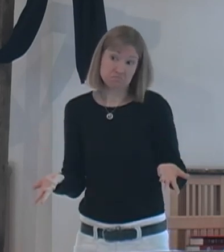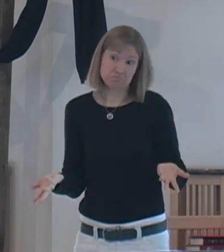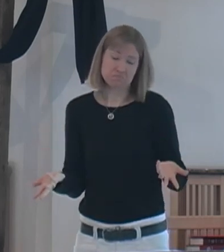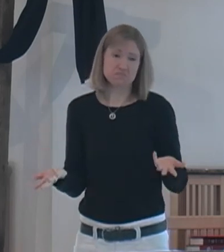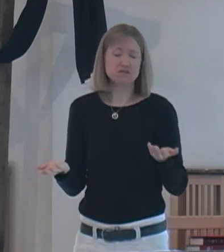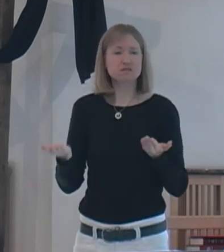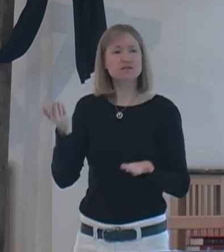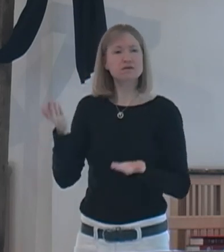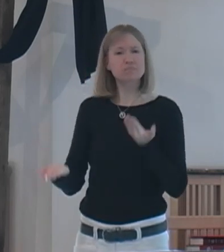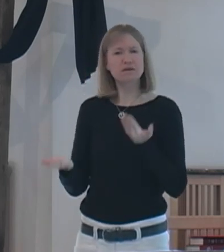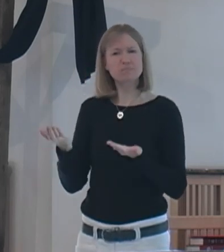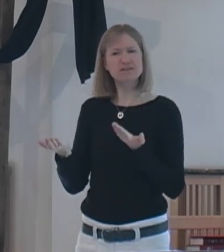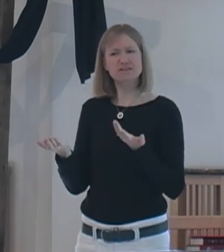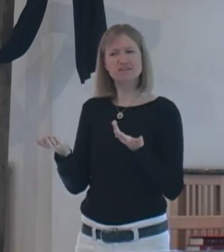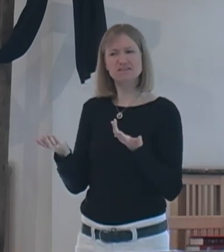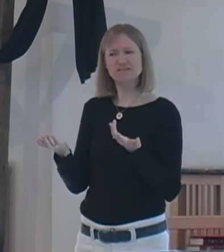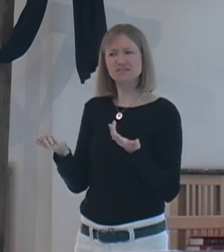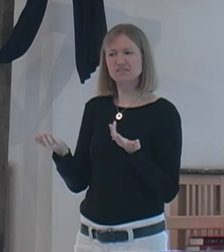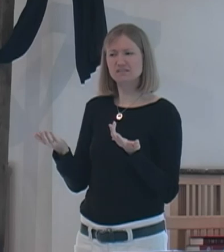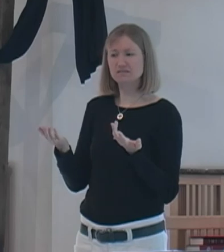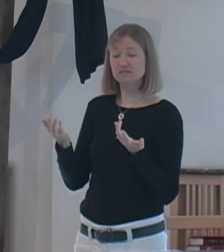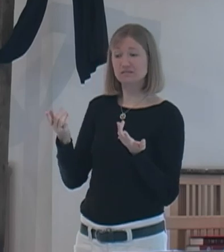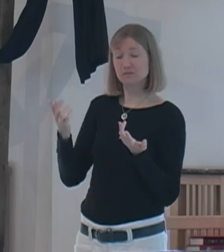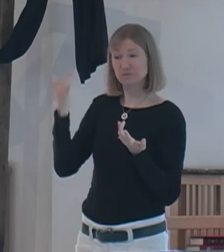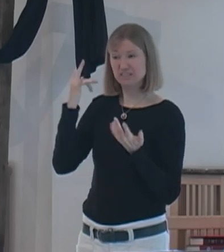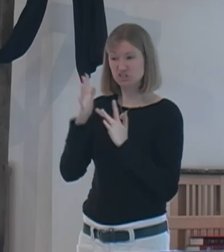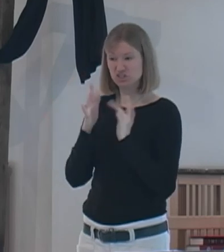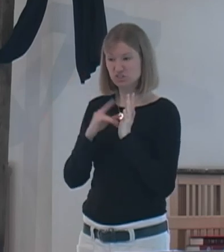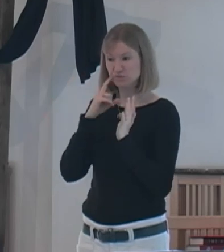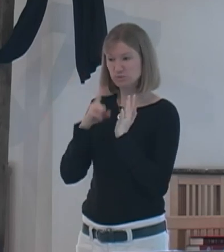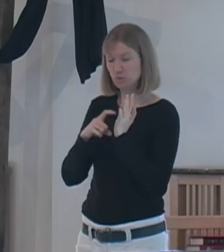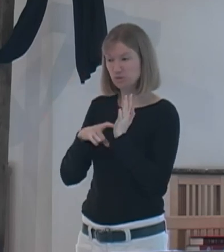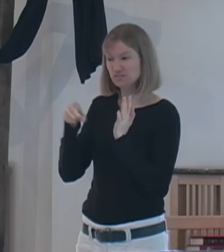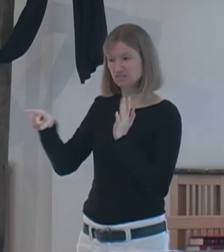was kind of becoming a big business? Maybe that was it.